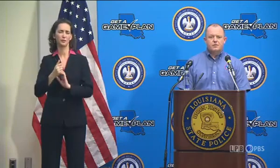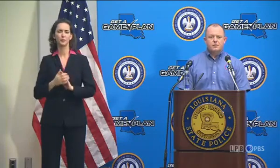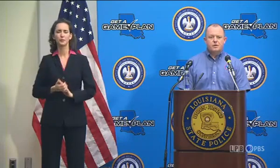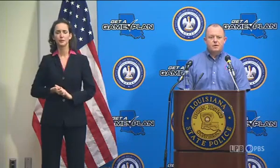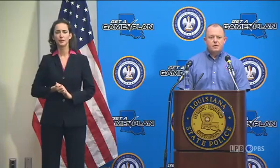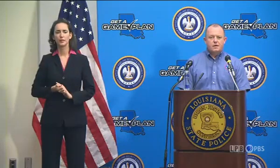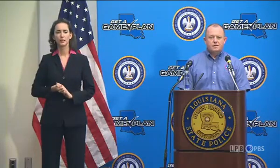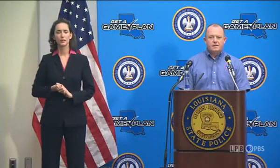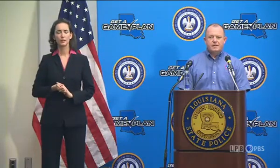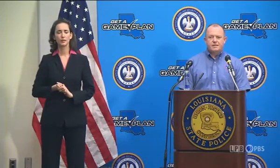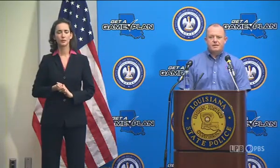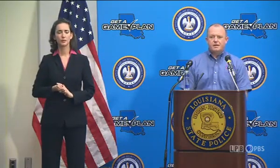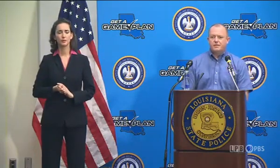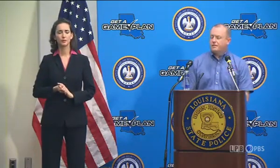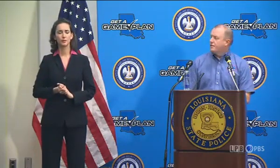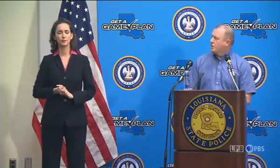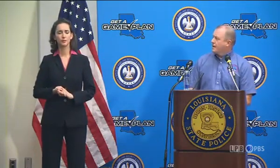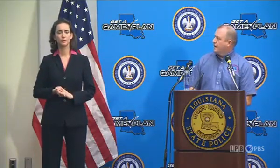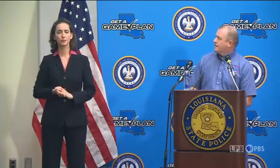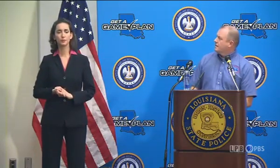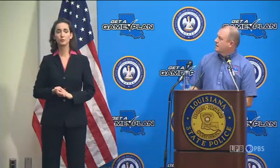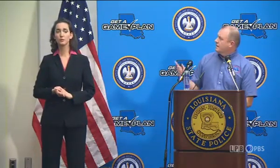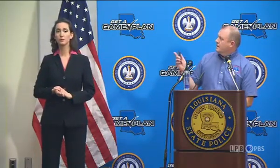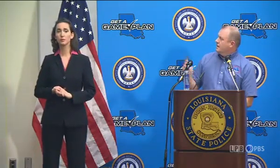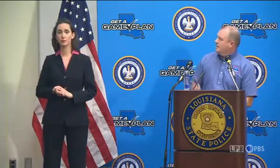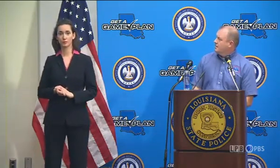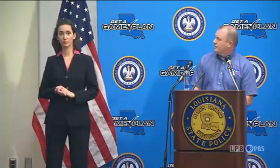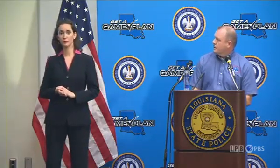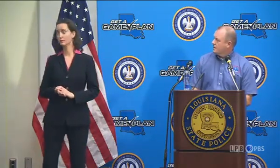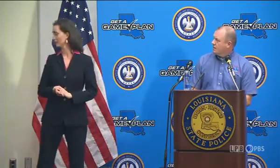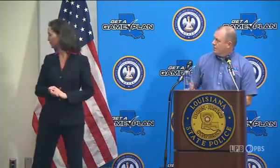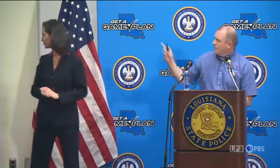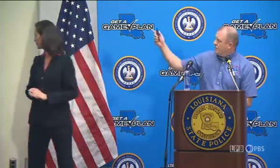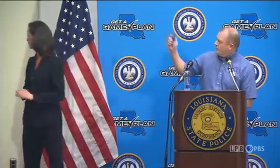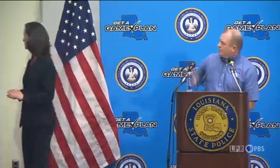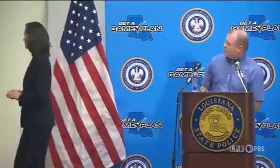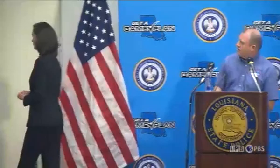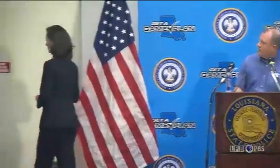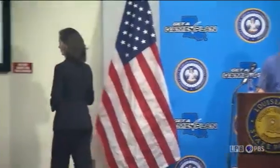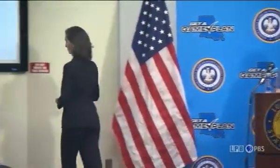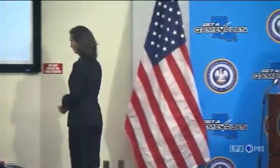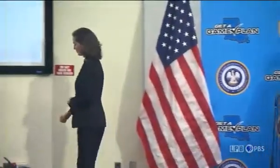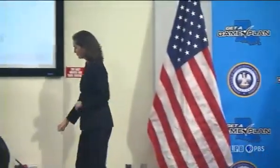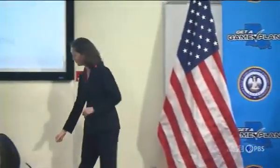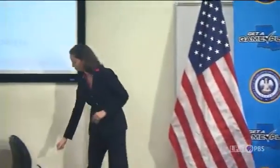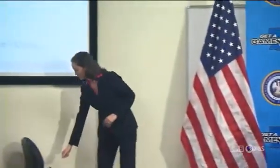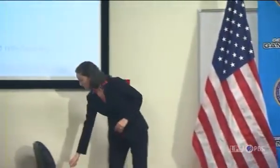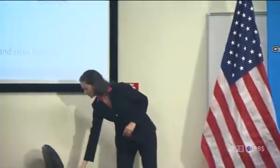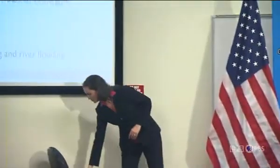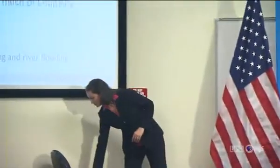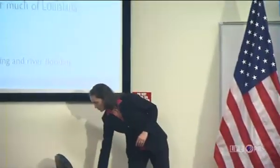looking to see it forecast. Let's talk a little bit about what we